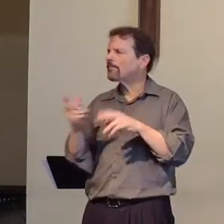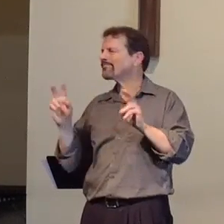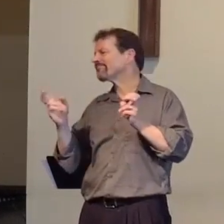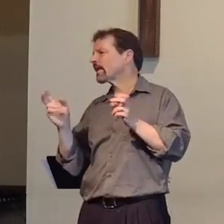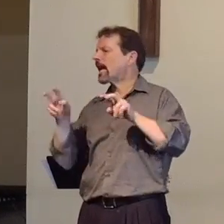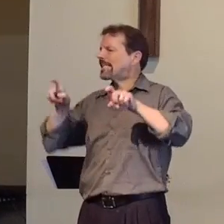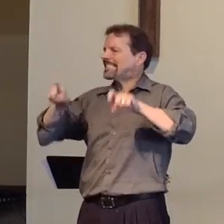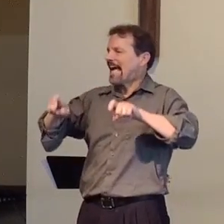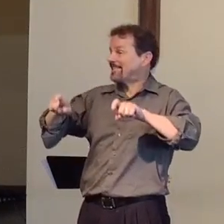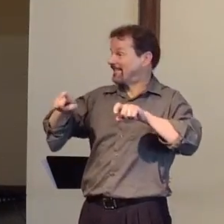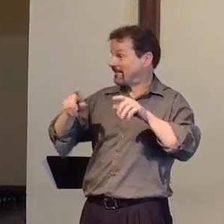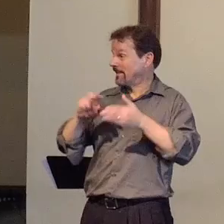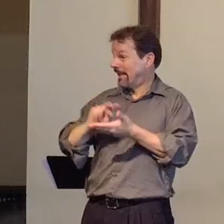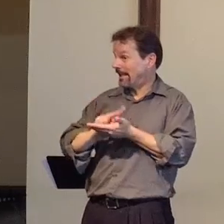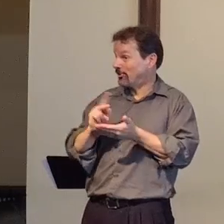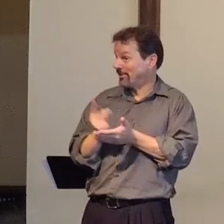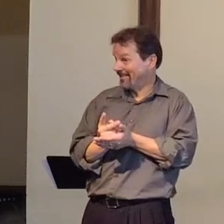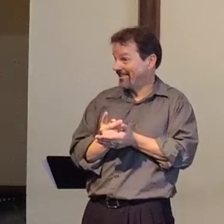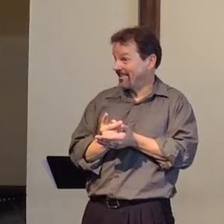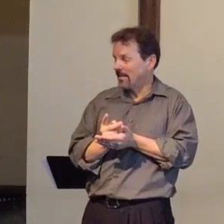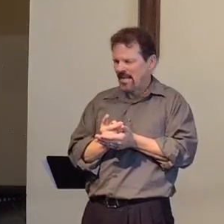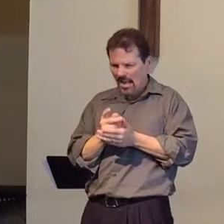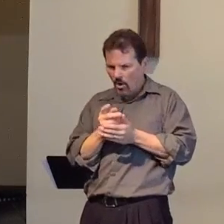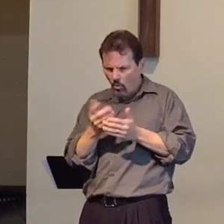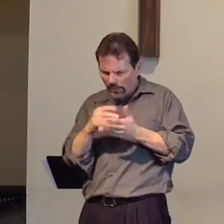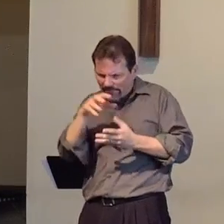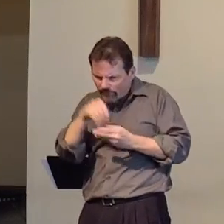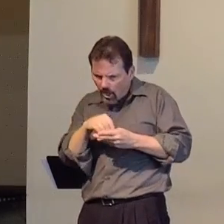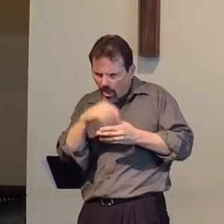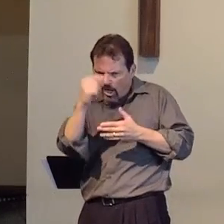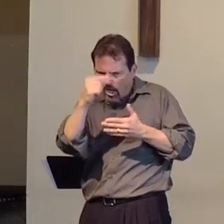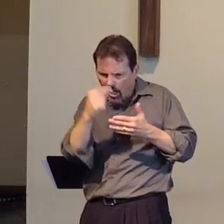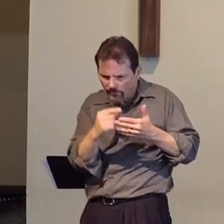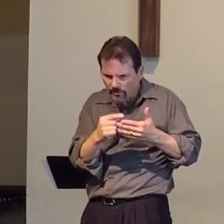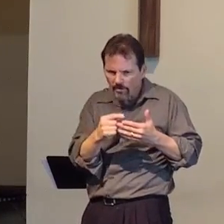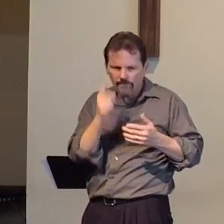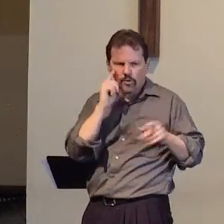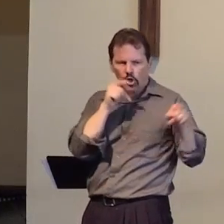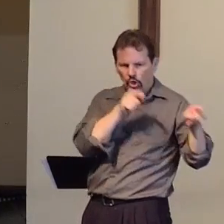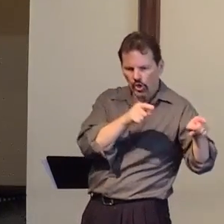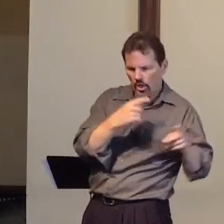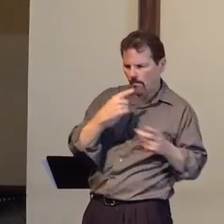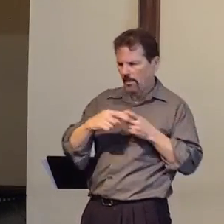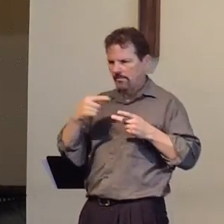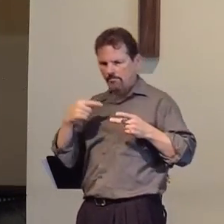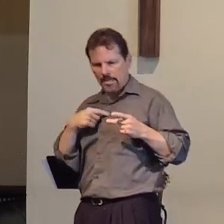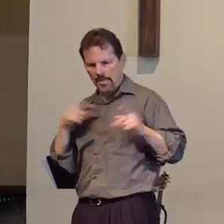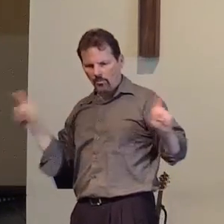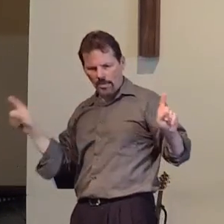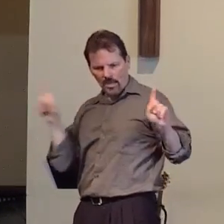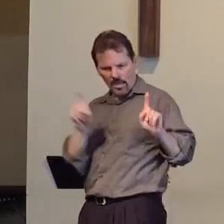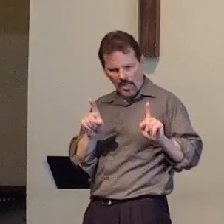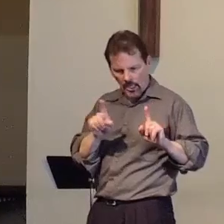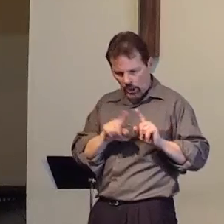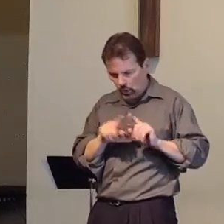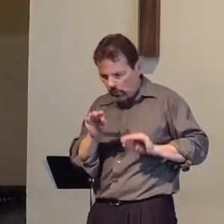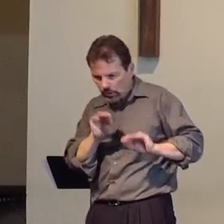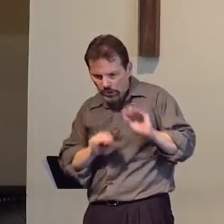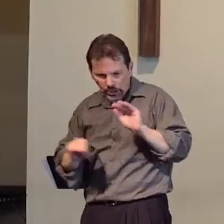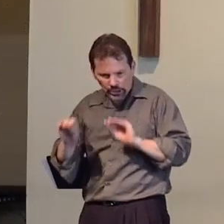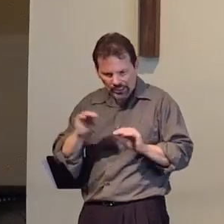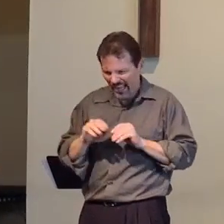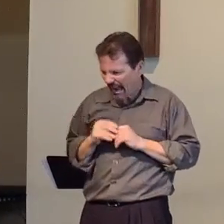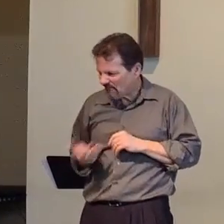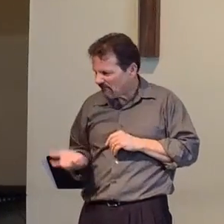exact ingredients for her and myself so that together we can put together a casserole, all of 5